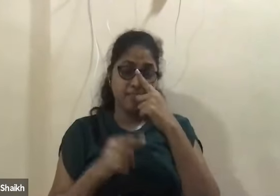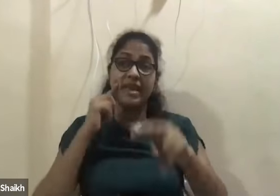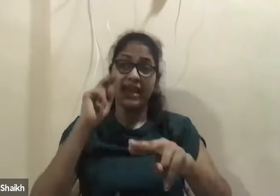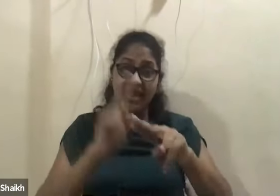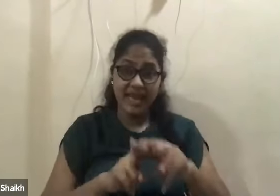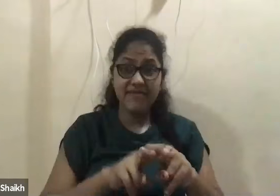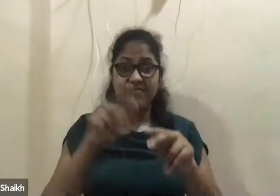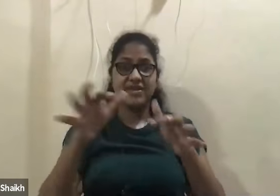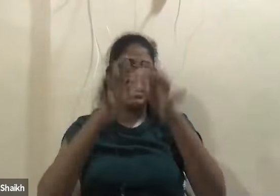institution is